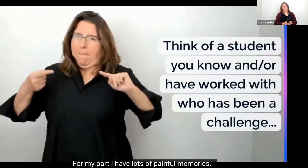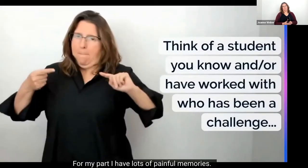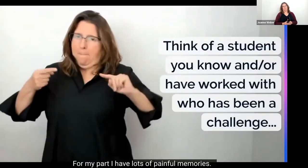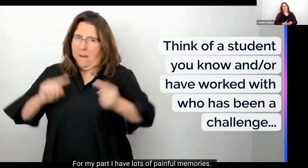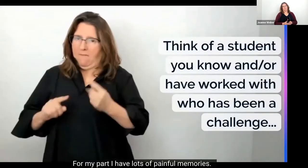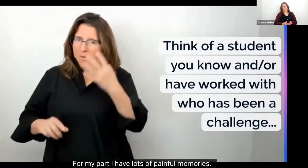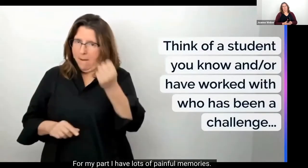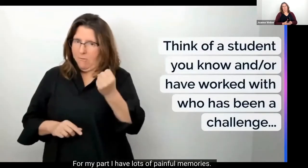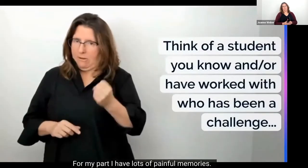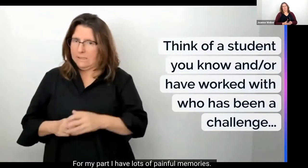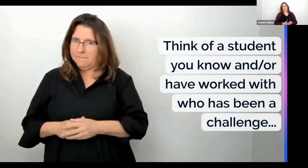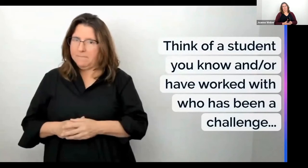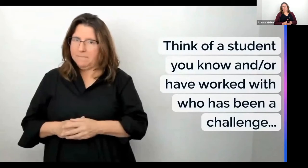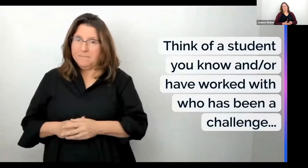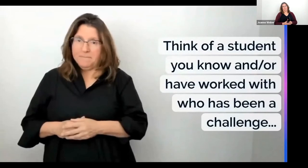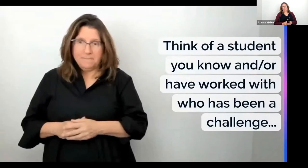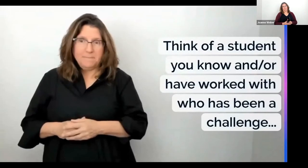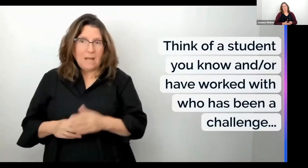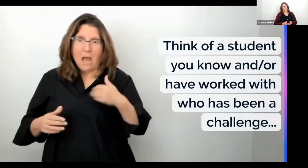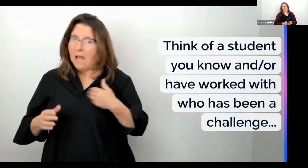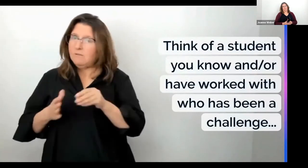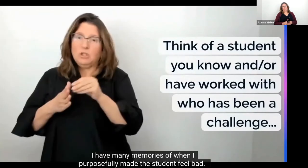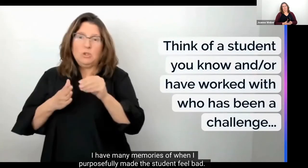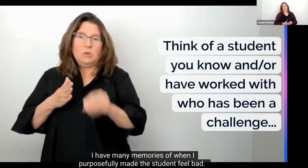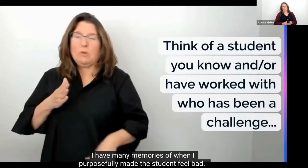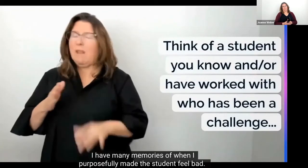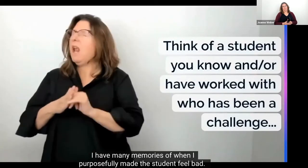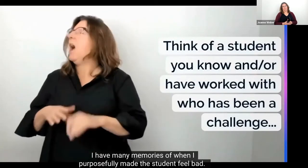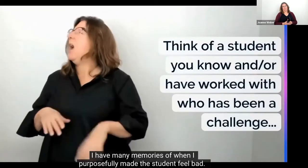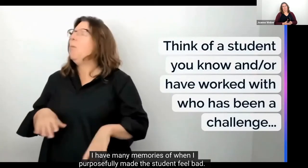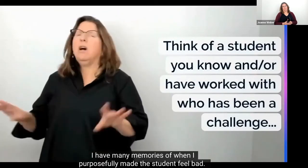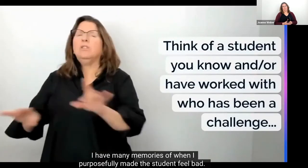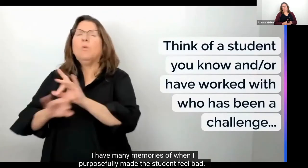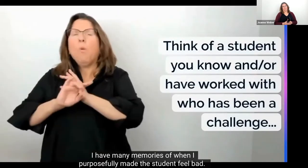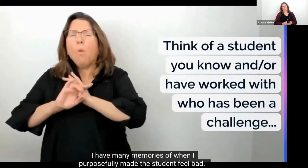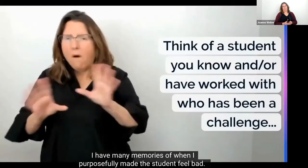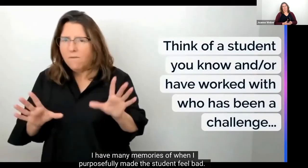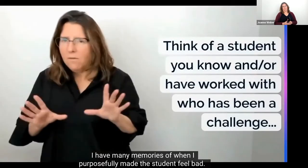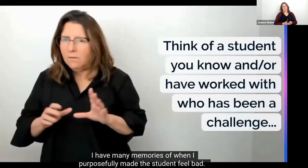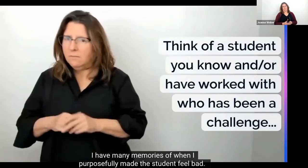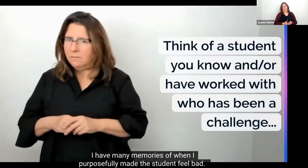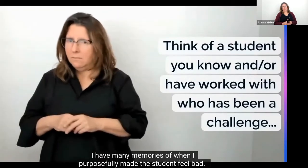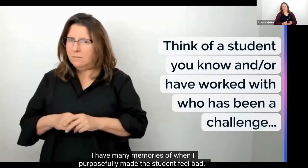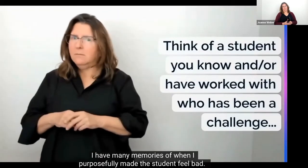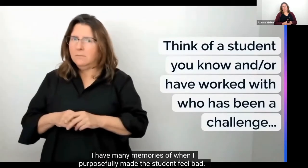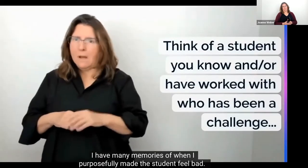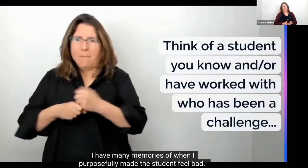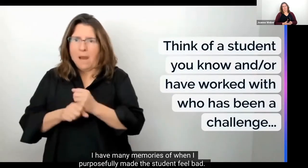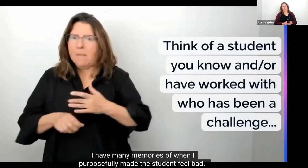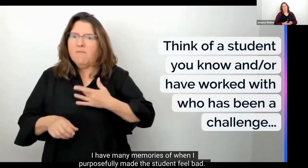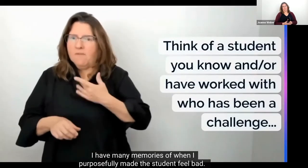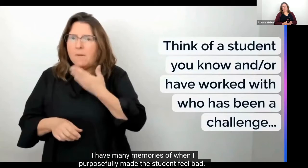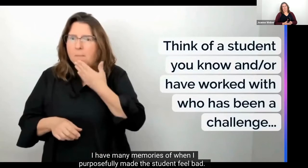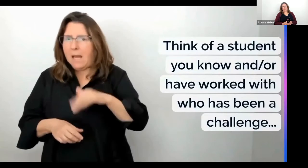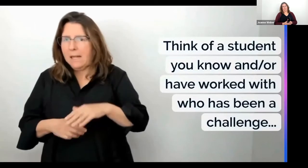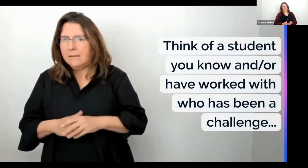I have lots of painful memories. I have many memories of where I purposefully made the